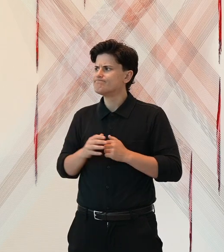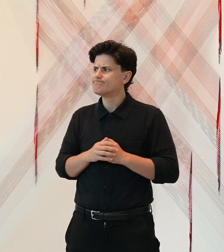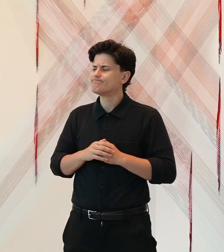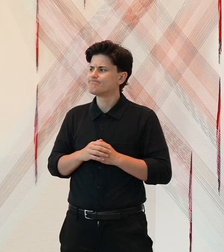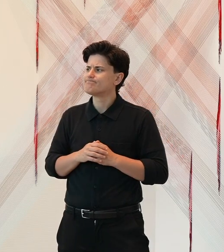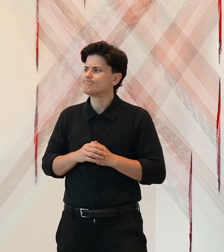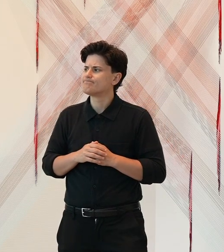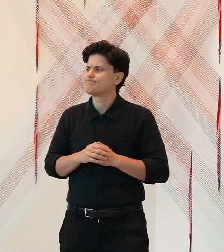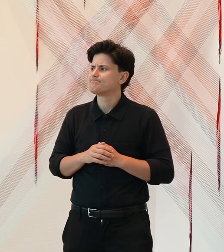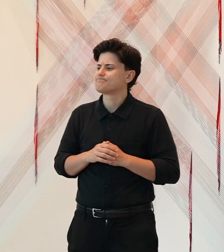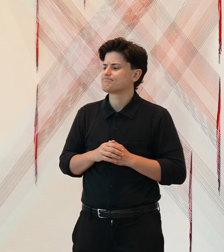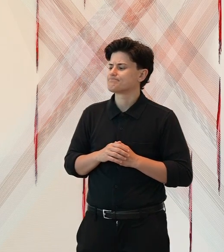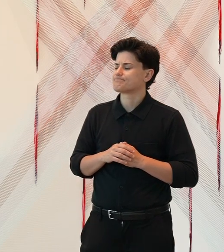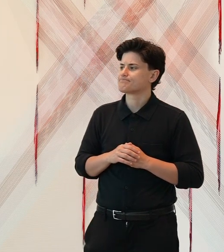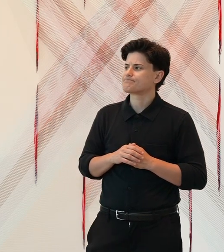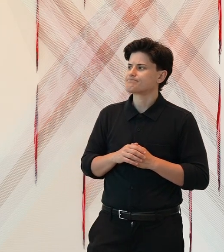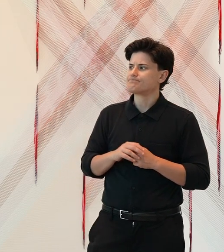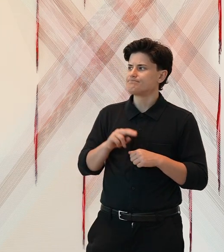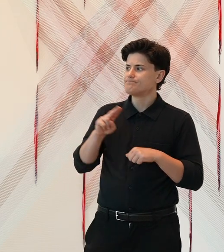been doing art.